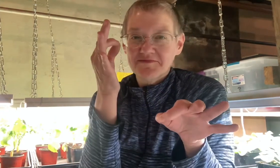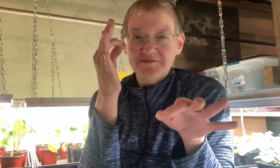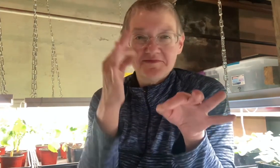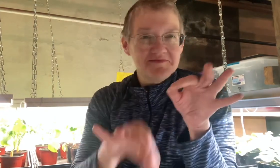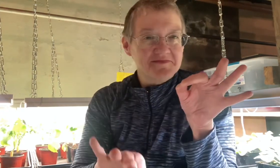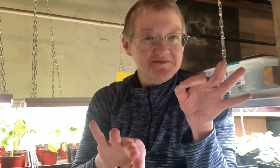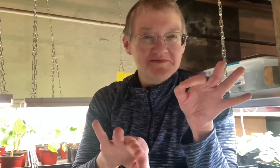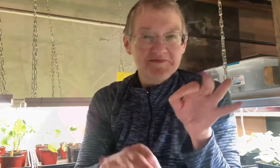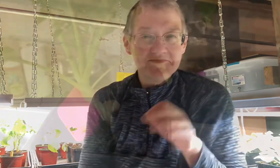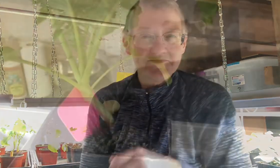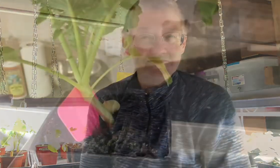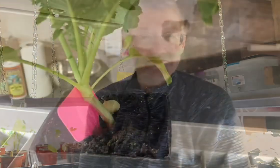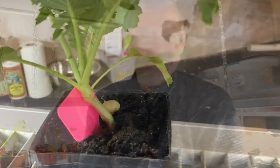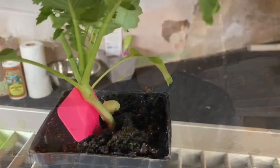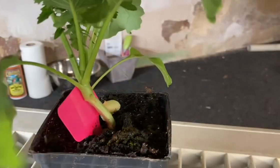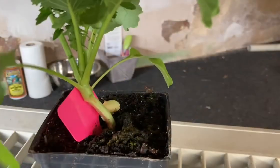And it was so simple.